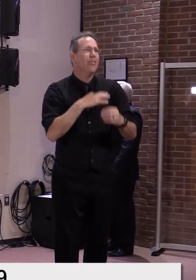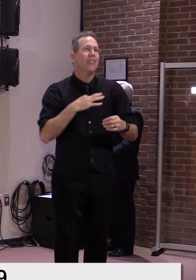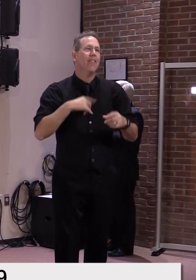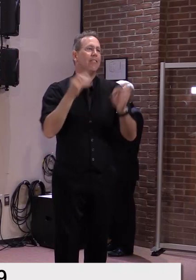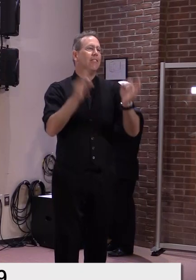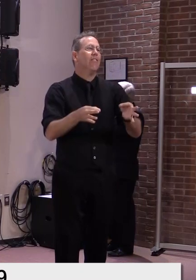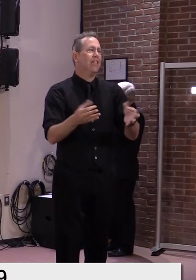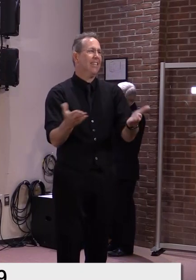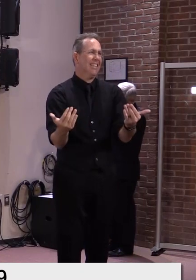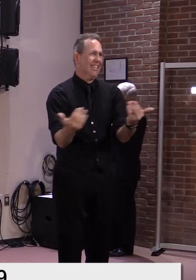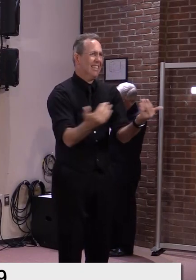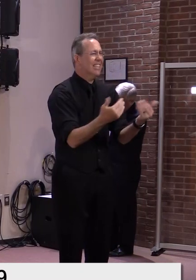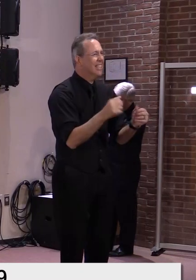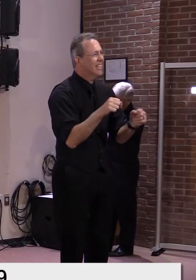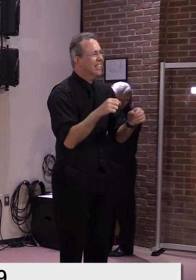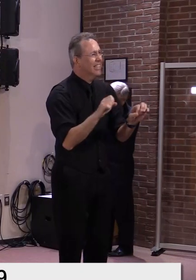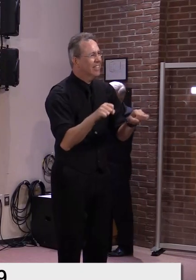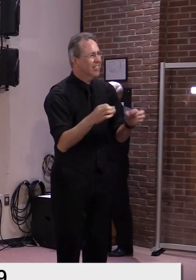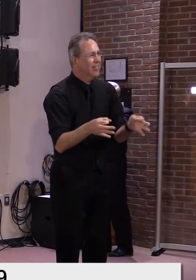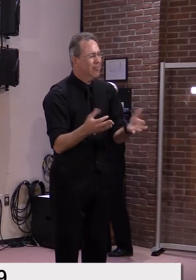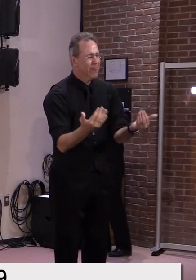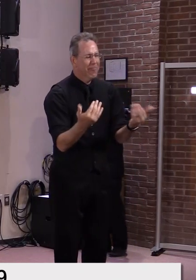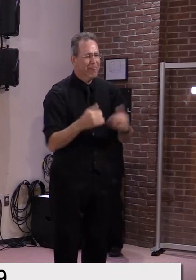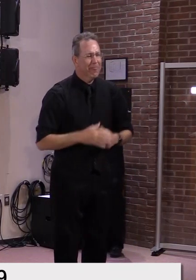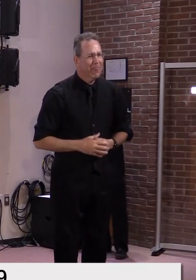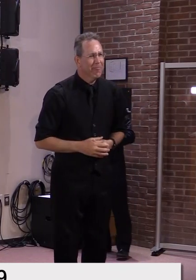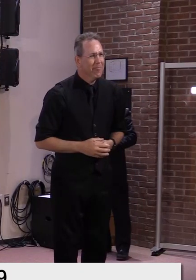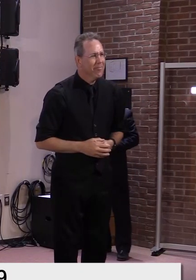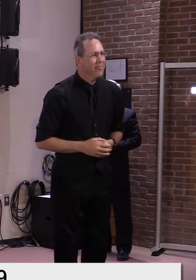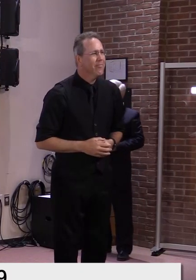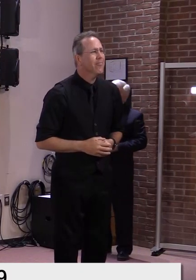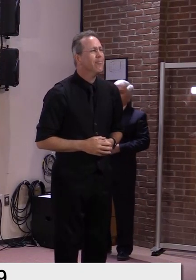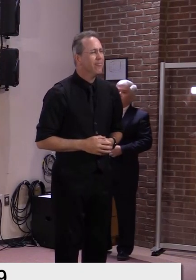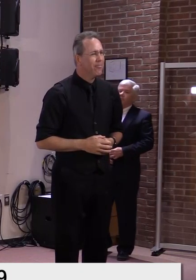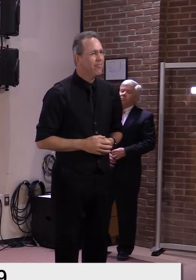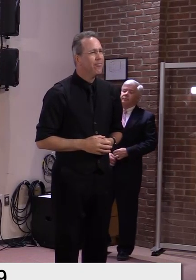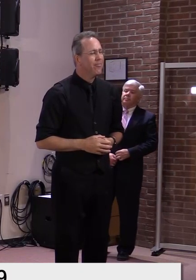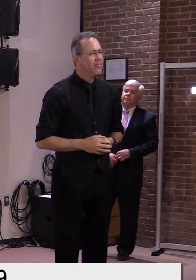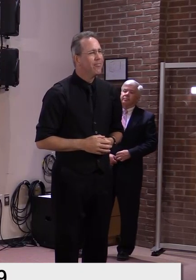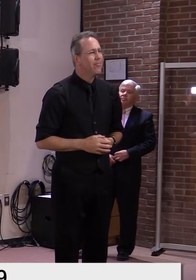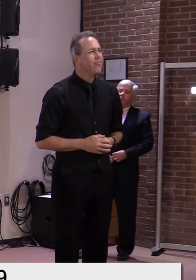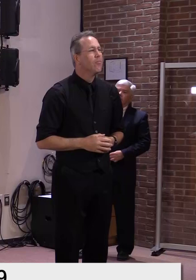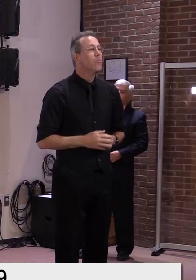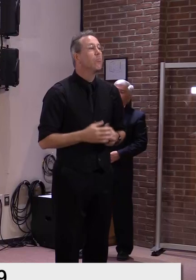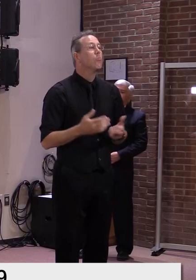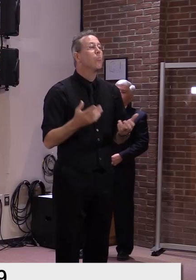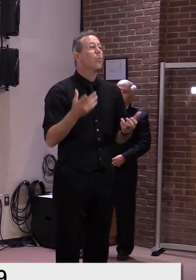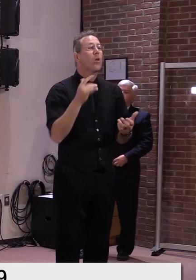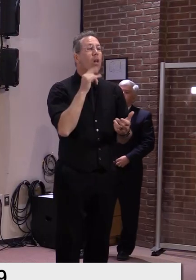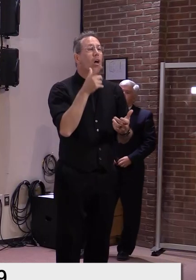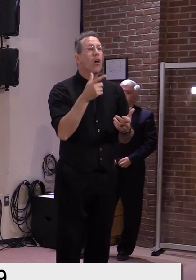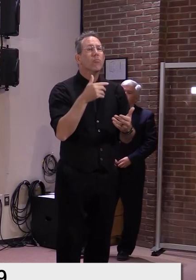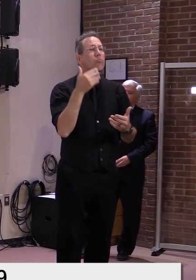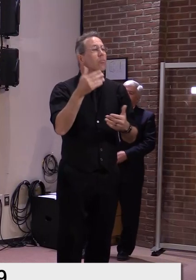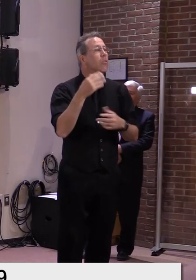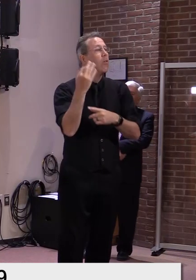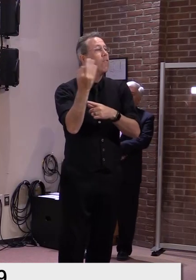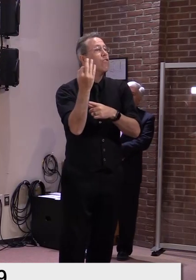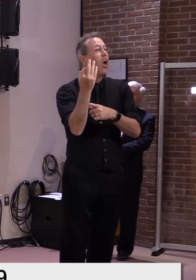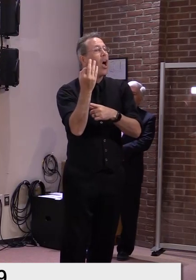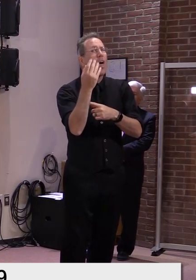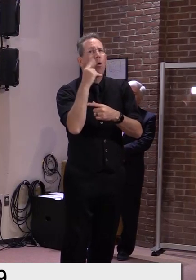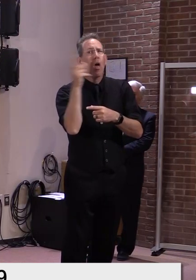I would say yes, there's still a need. But we'll why don't we update some of that on Friday and get